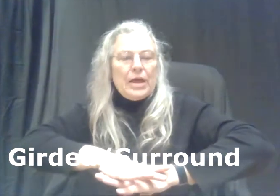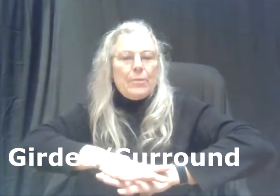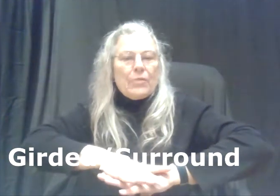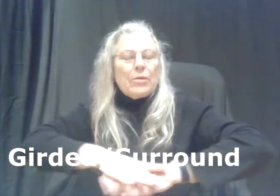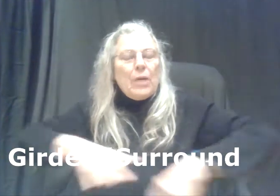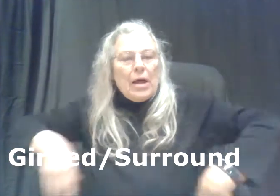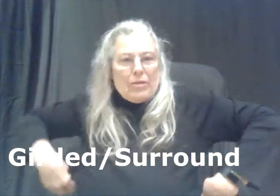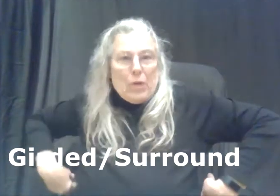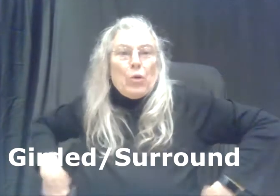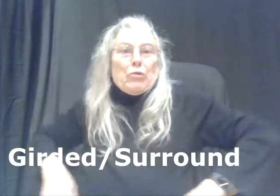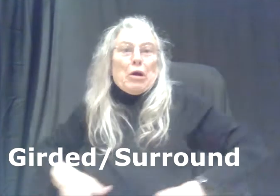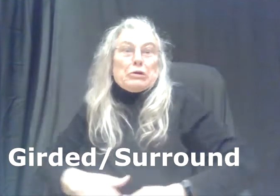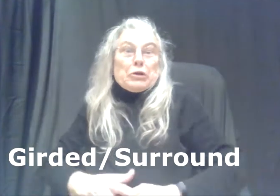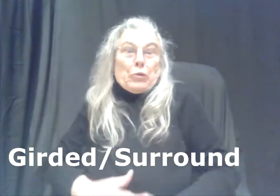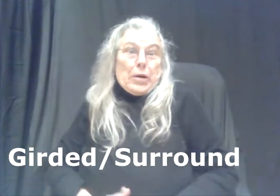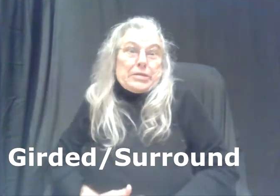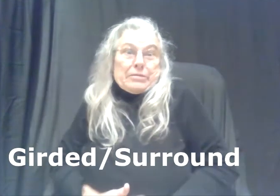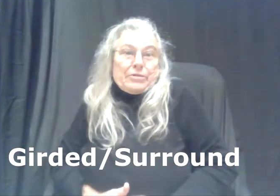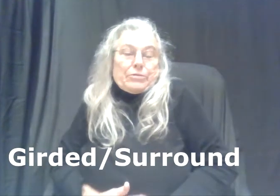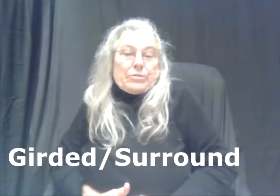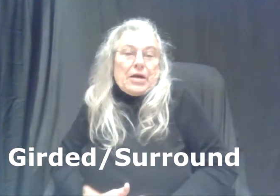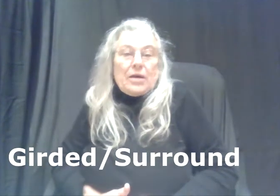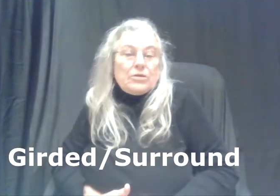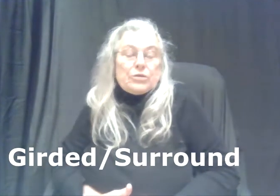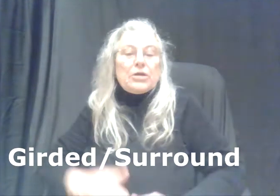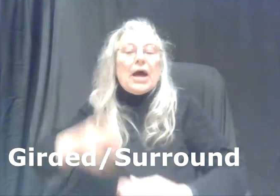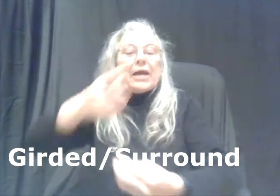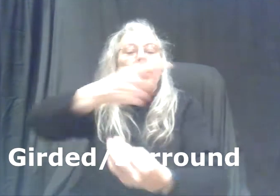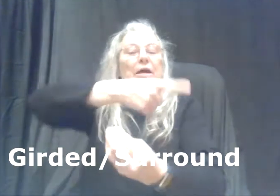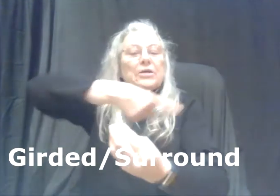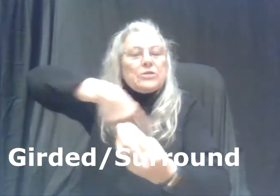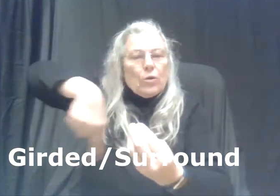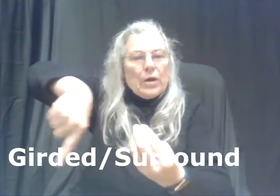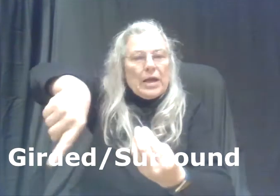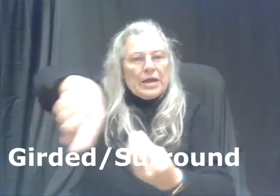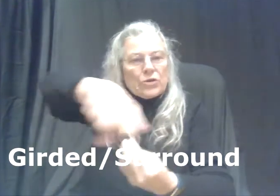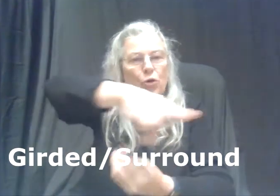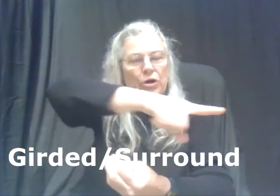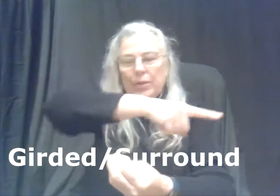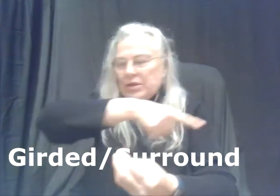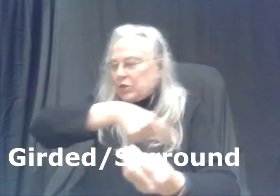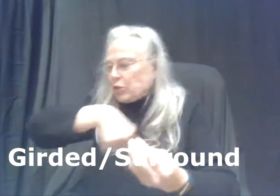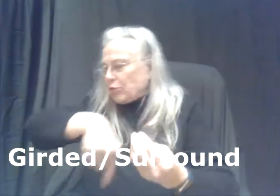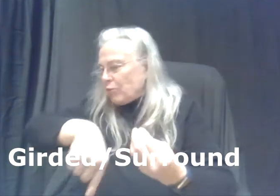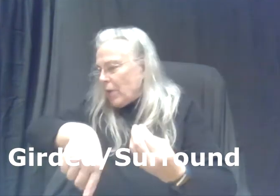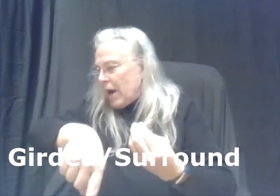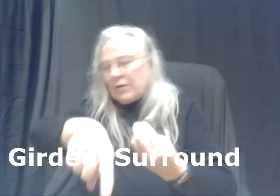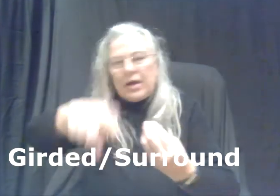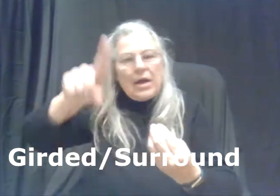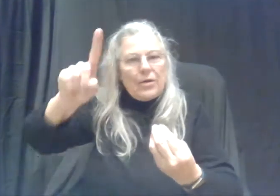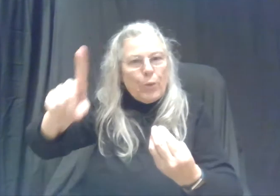them, they went around your waist and hugged you tight. So it's going to be surrounded. point your